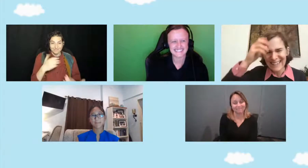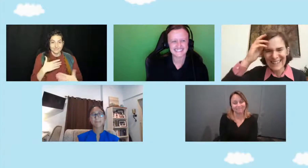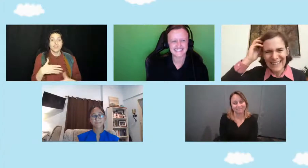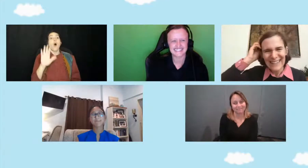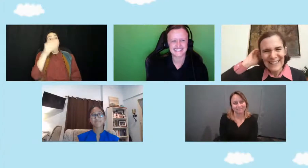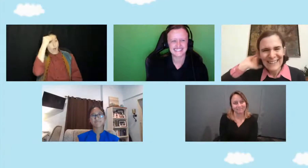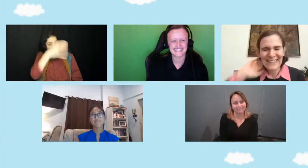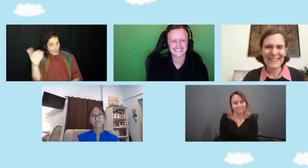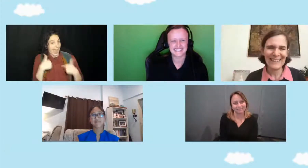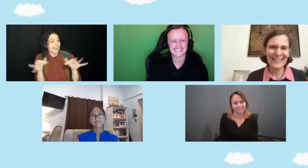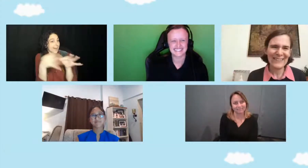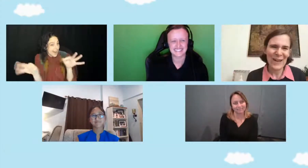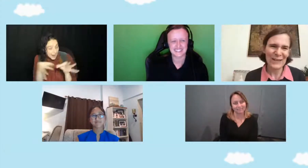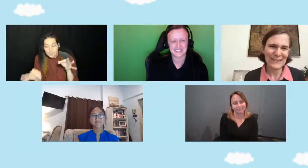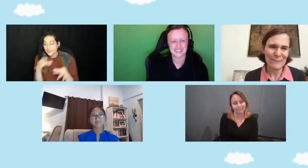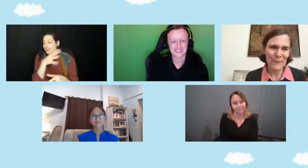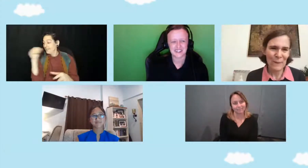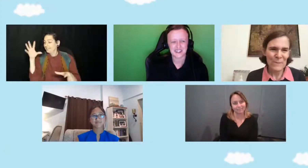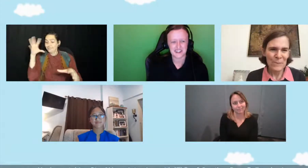is.